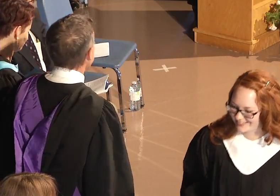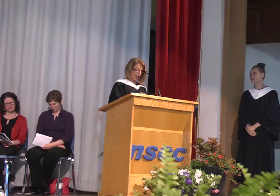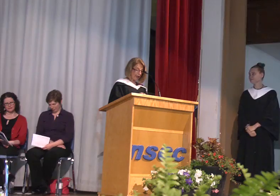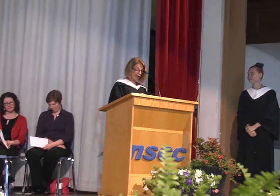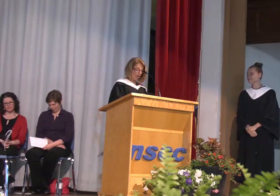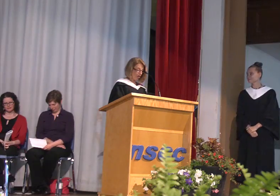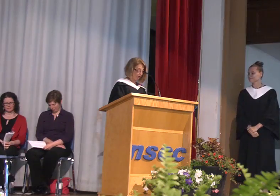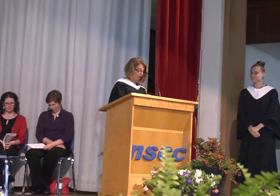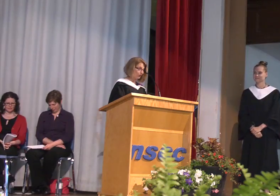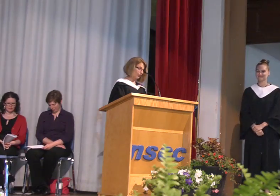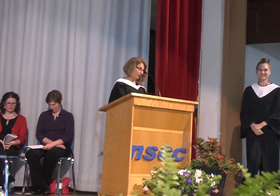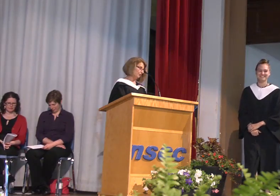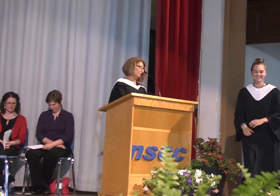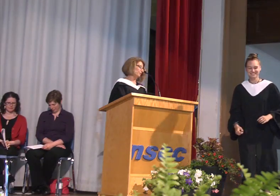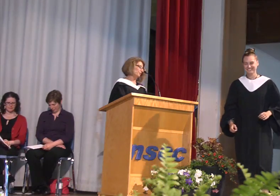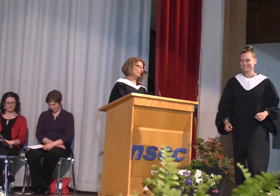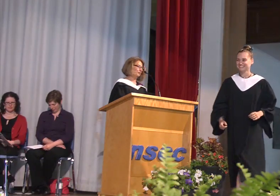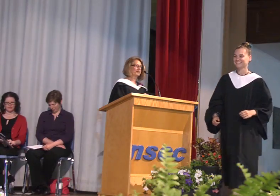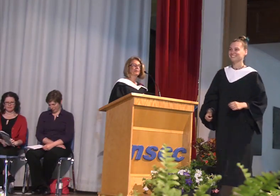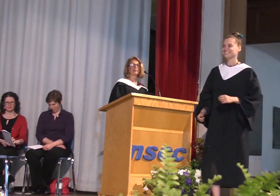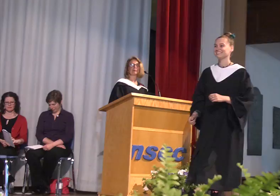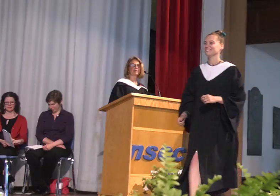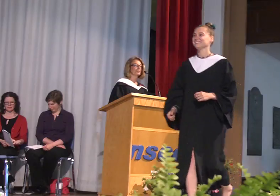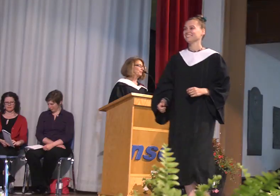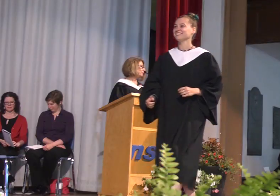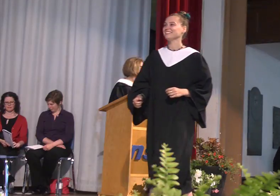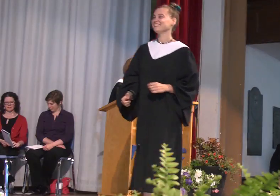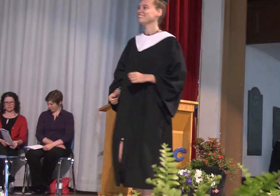Amber Kelly Honors.